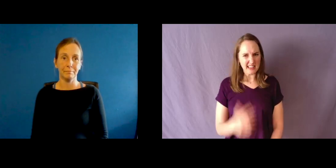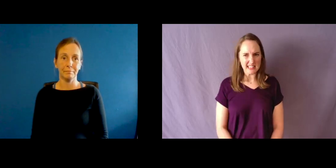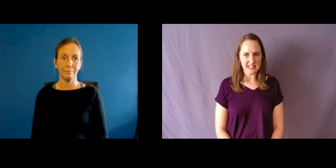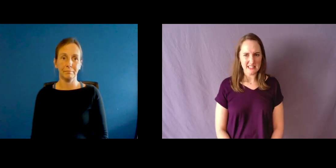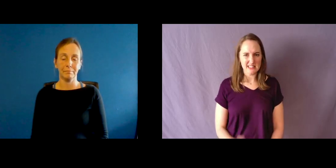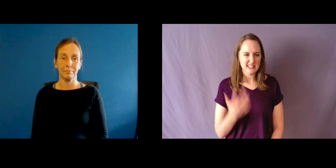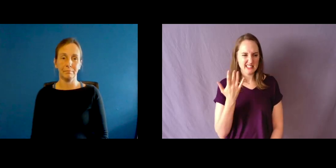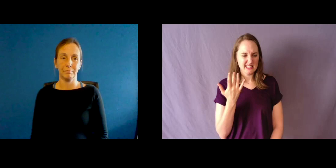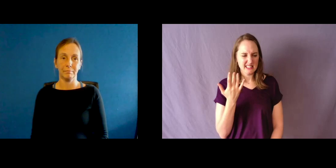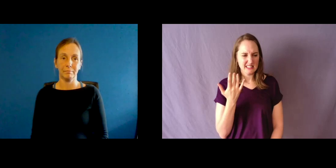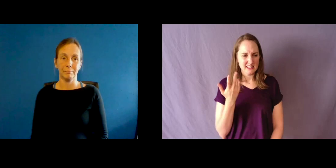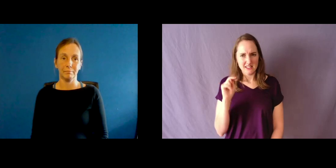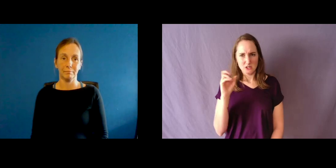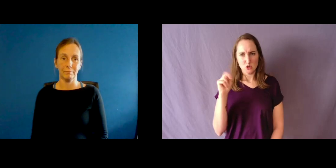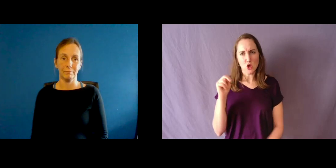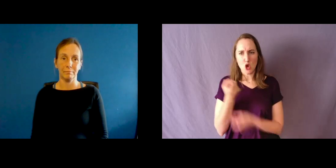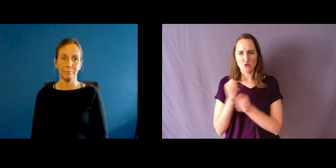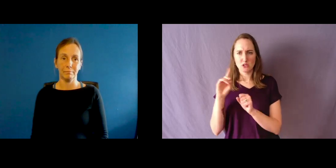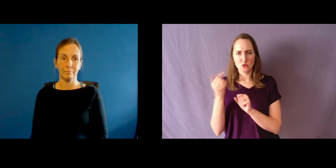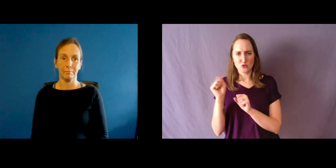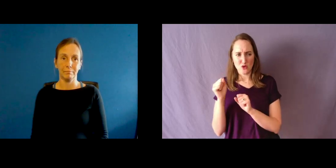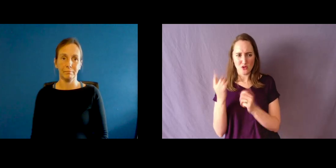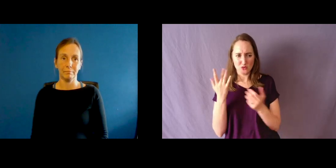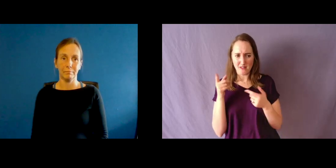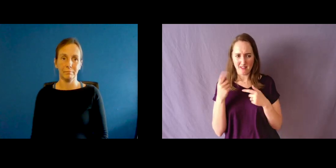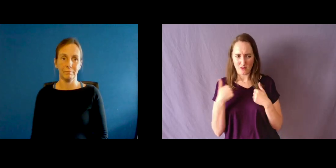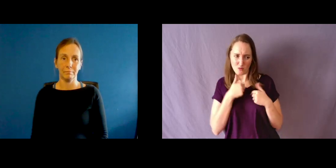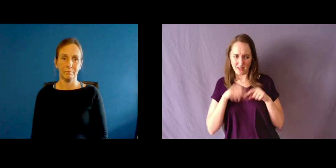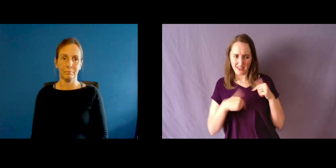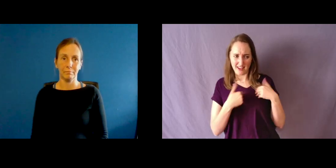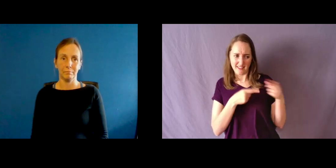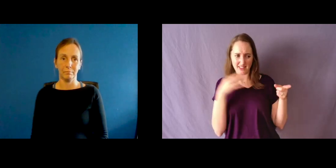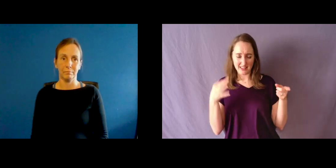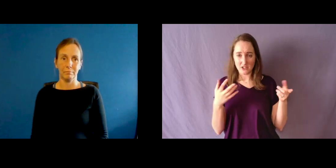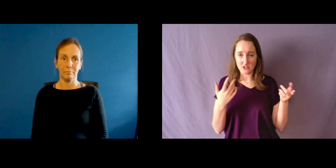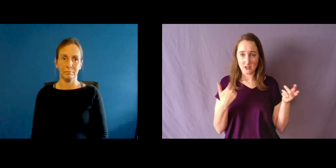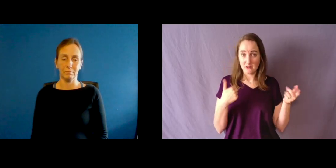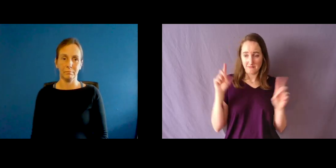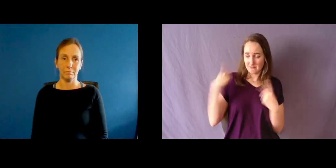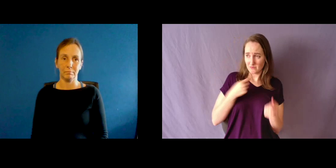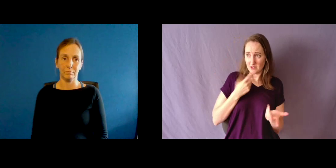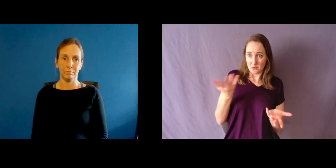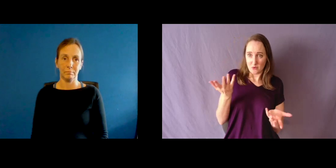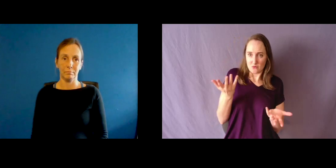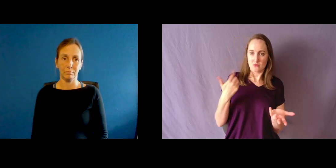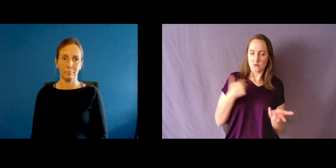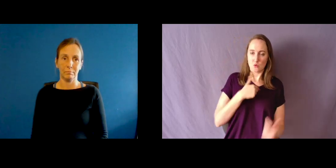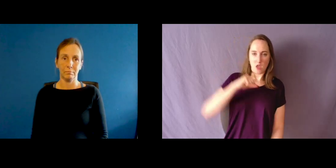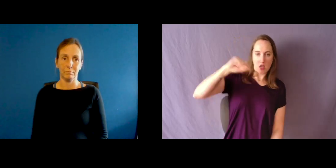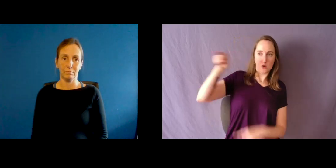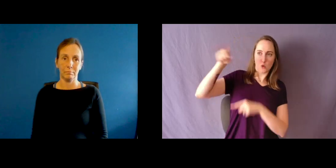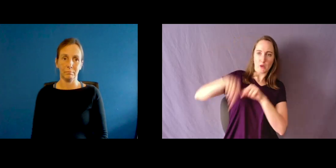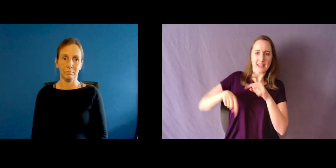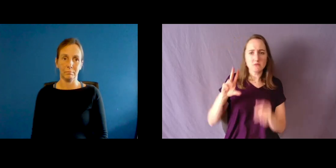hey, why can't non-rescue dogs get the leash? And what we've always said is we're not saying